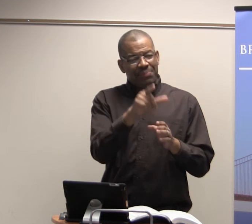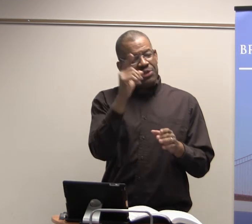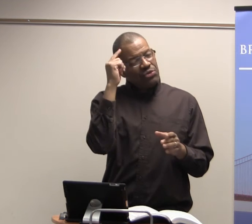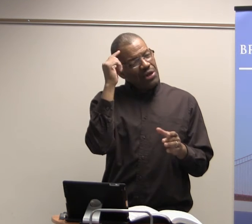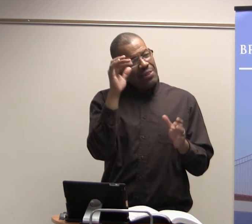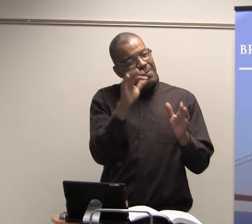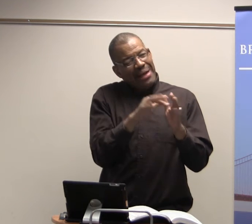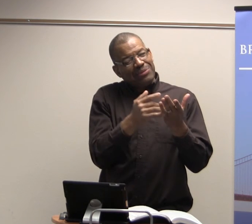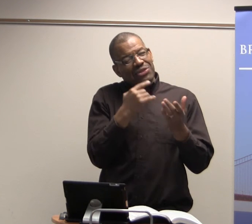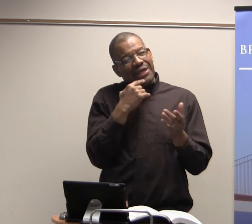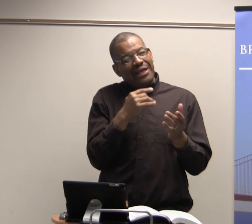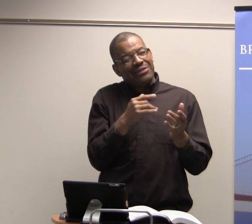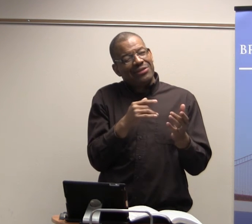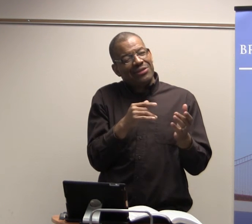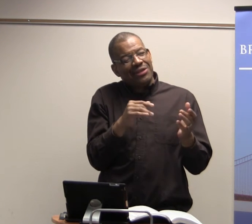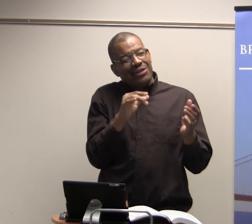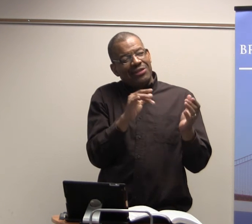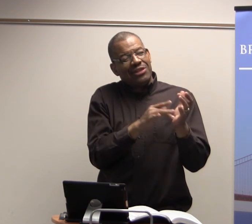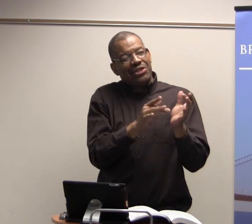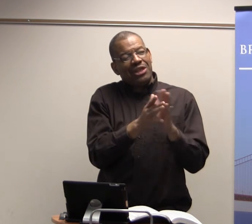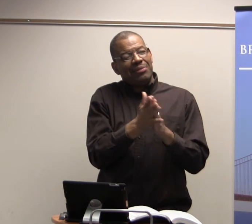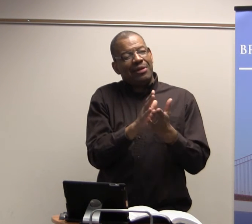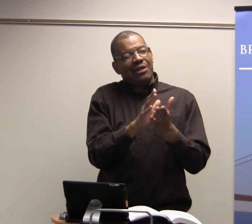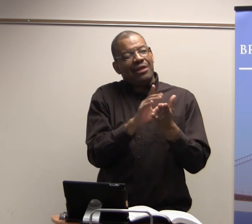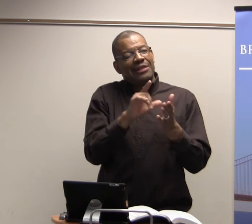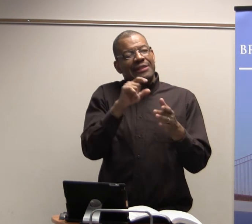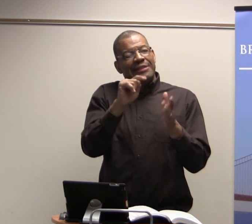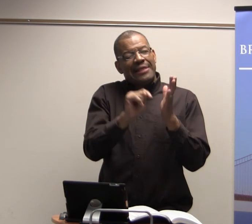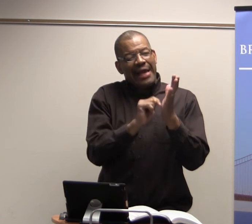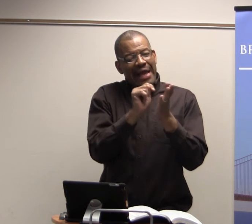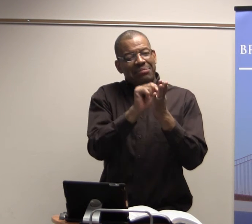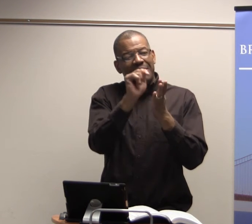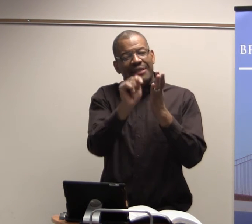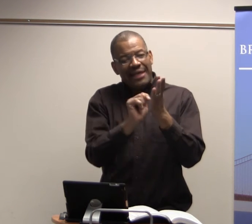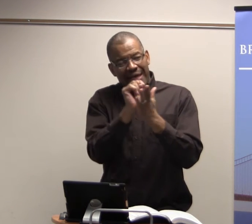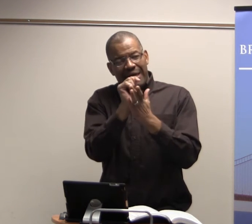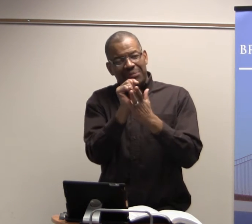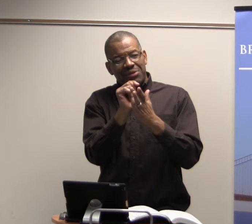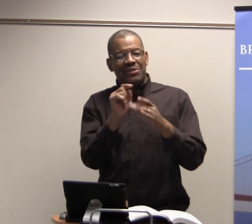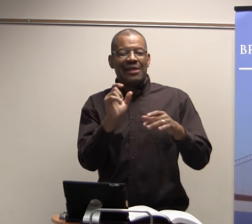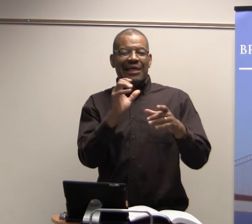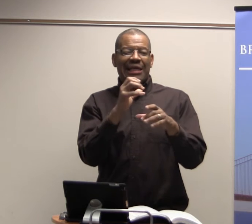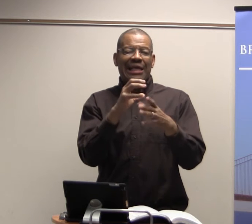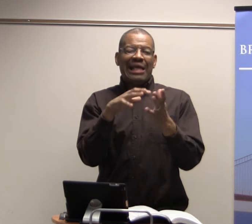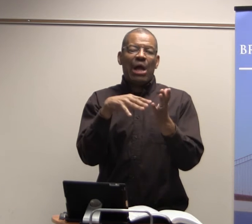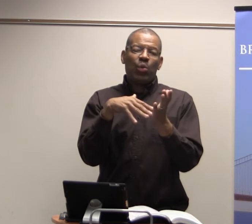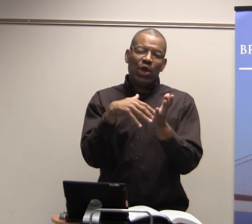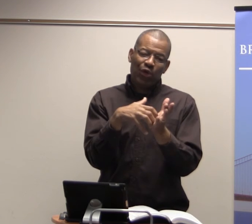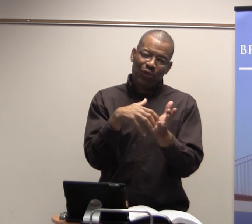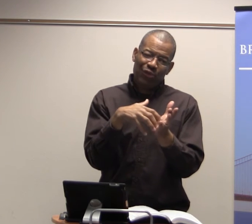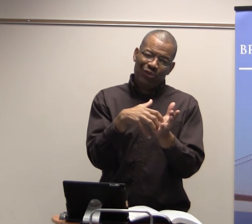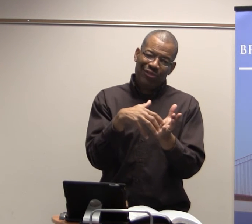But you know, the Bible says that Jesus, time to times, got weak.